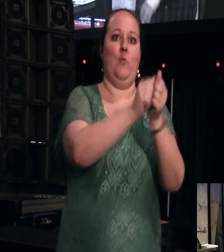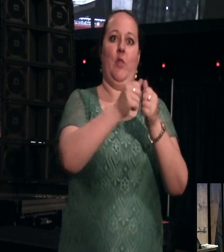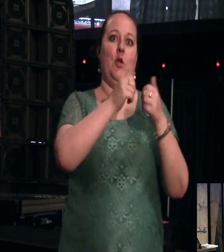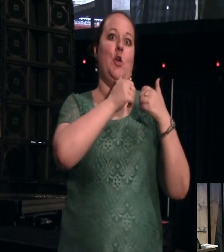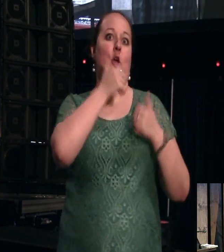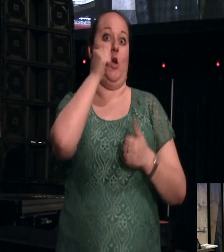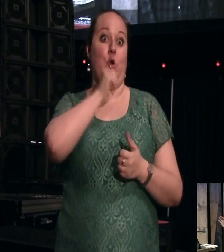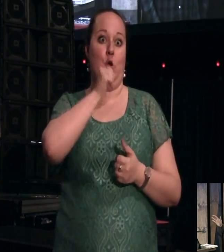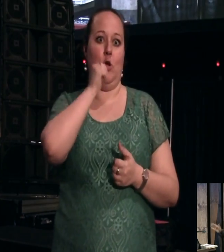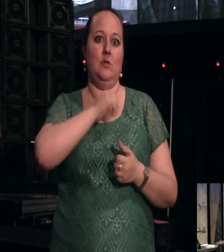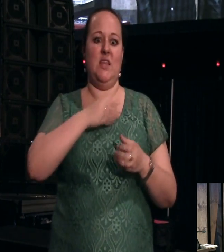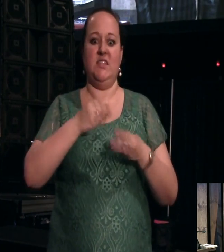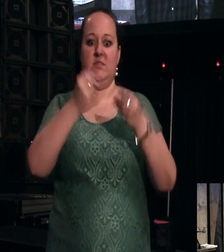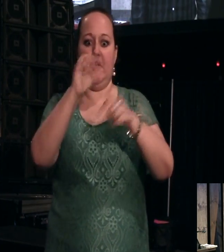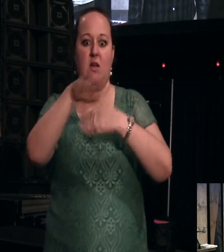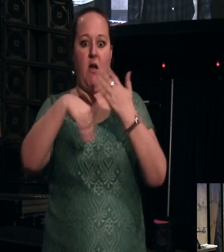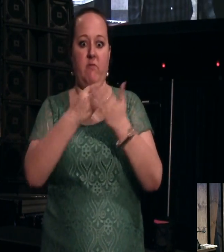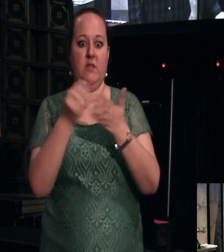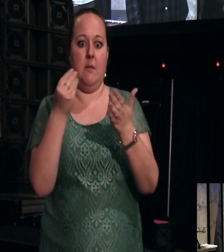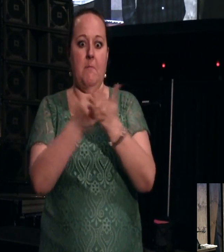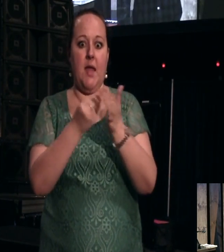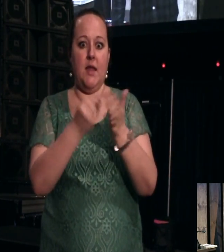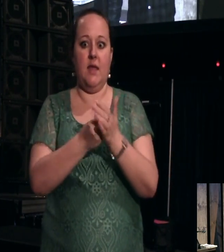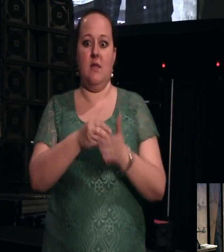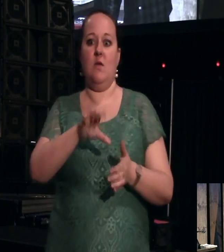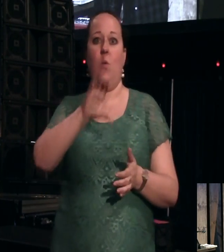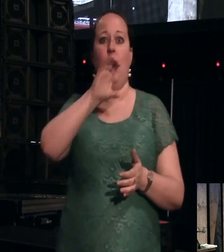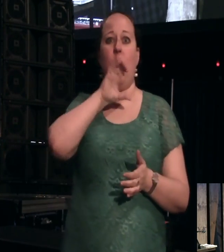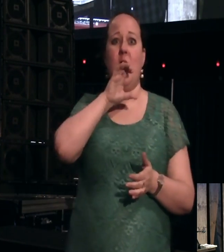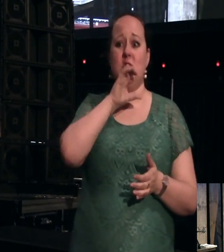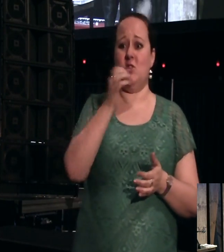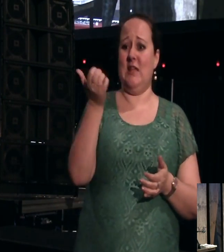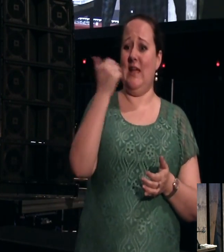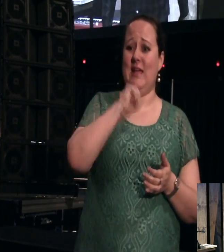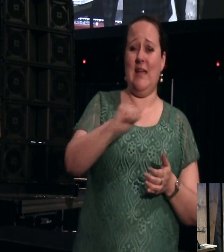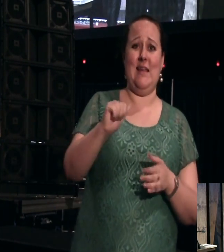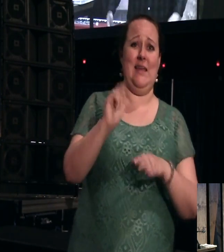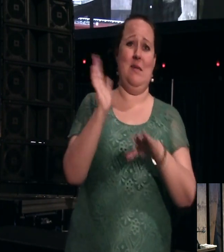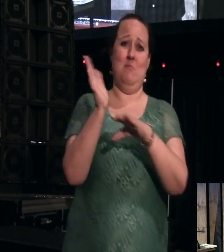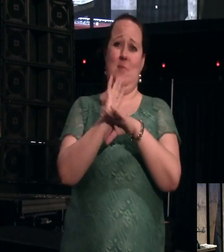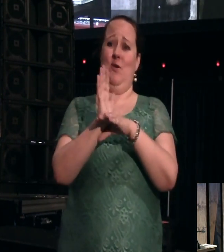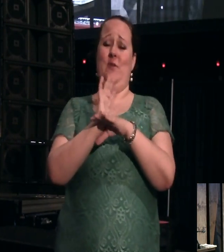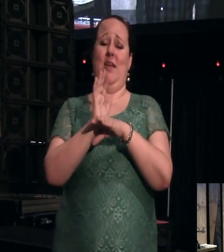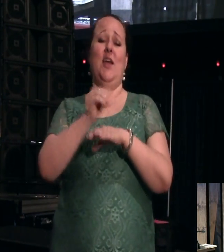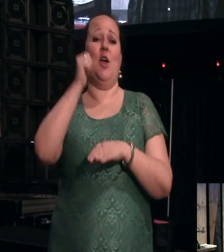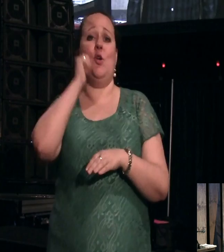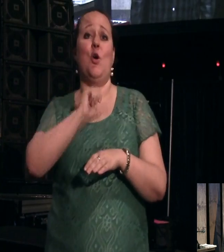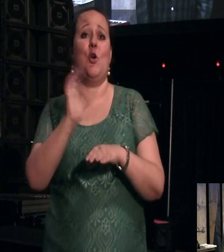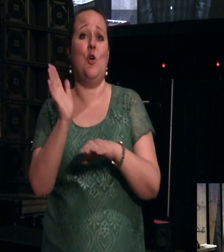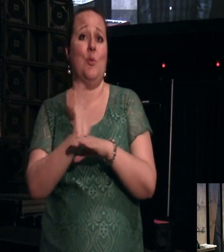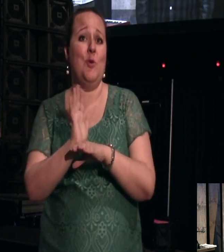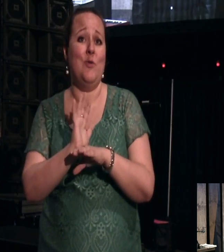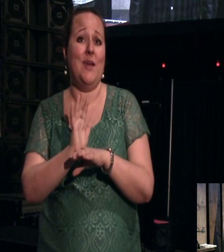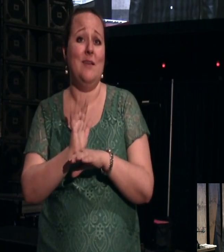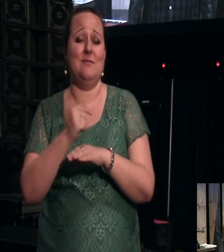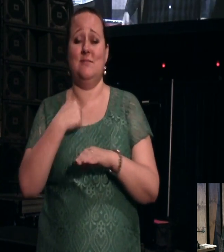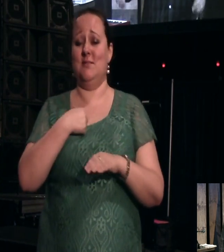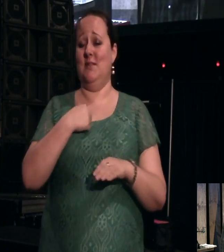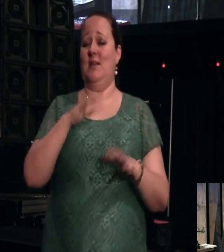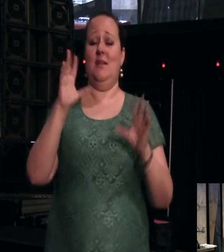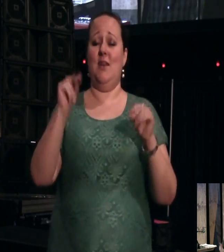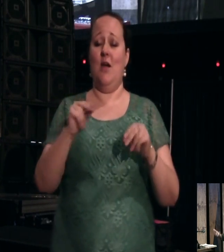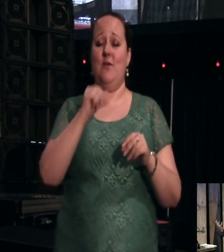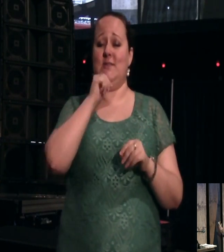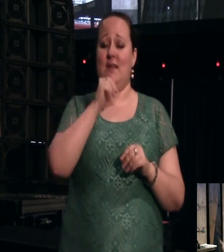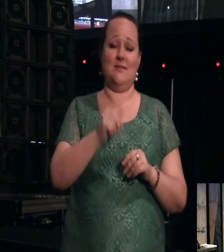for a girl. He'll do anything for her. He'll spend all of his money on her. He'll watch any Nicholas Sparks movie